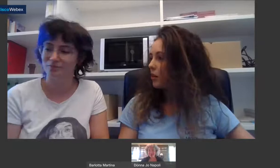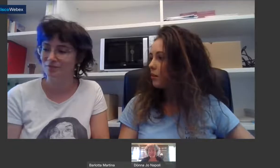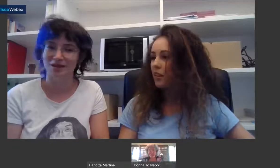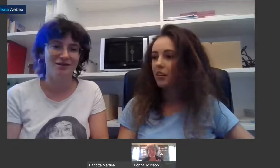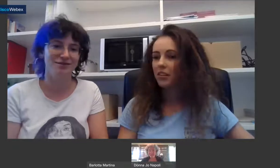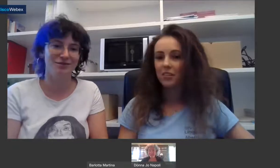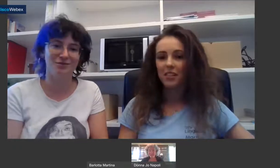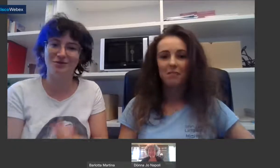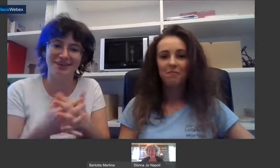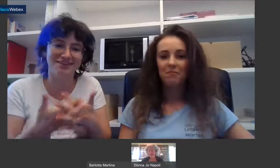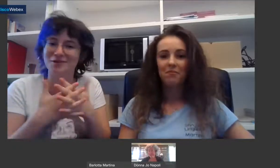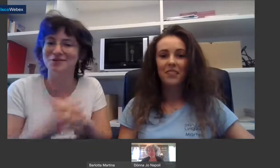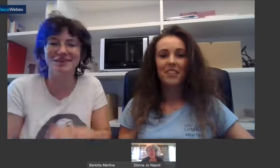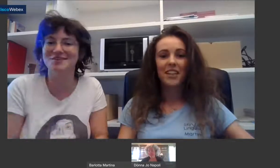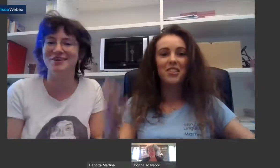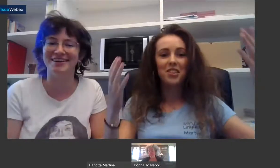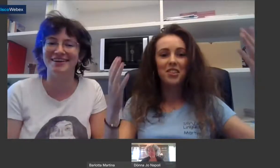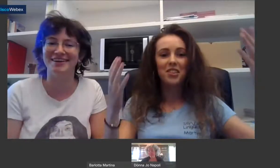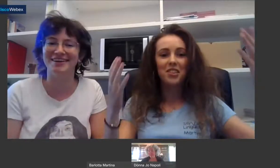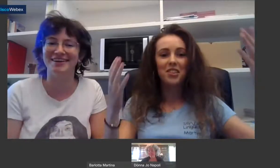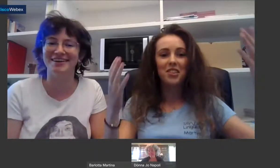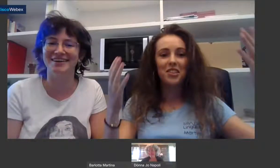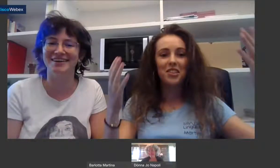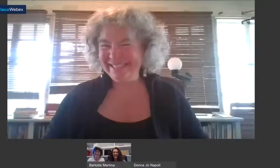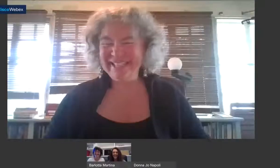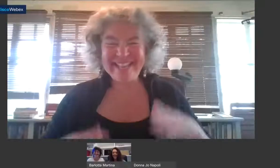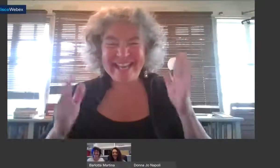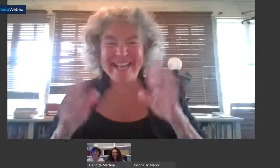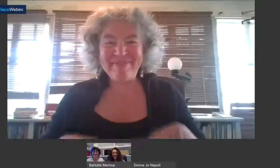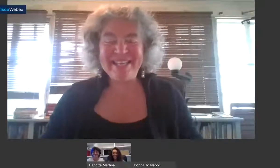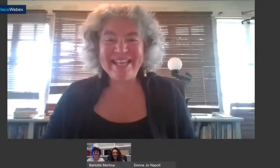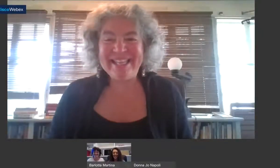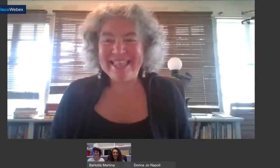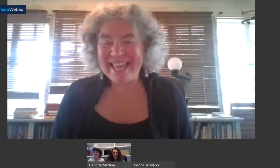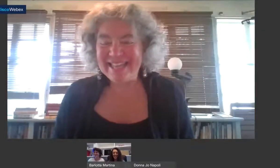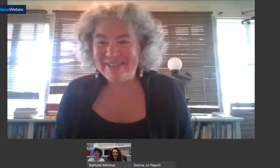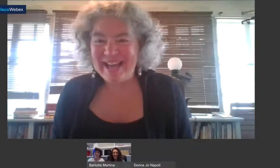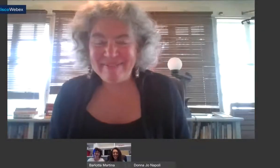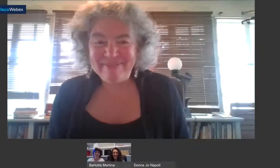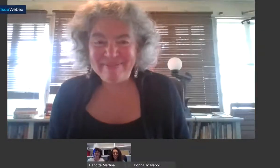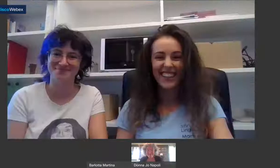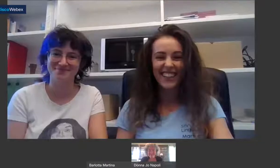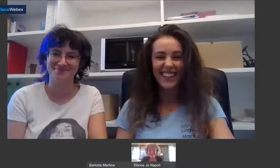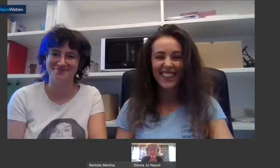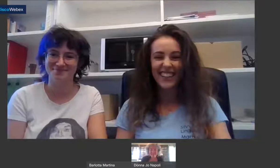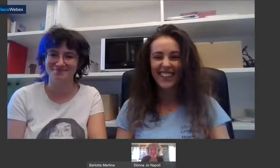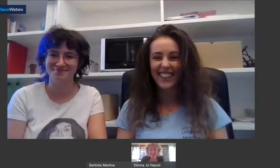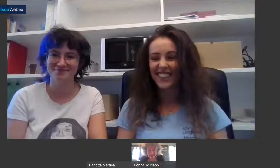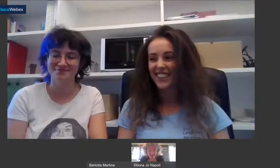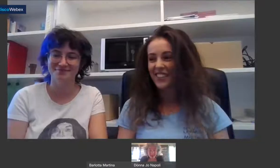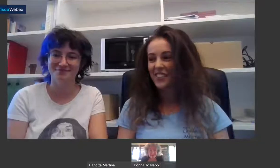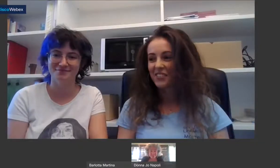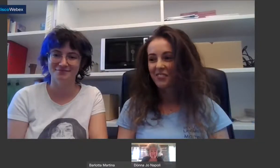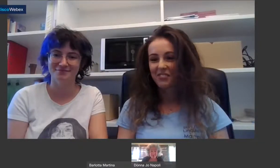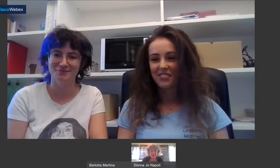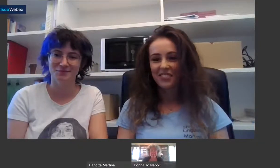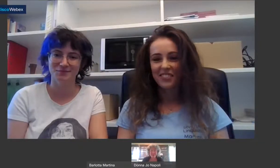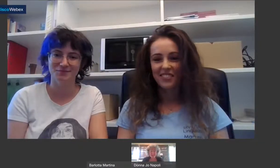Okay. So the stage is yours. Okay, I begin. Thank you. I'm very happy to be here. I'm sorry that I